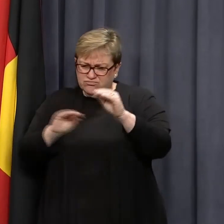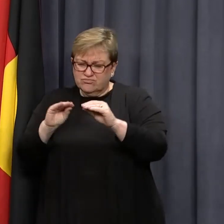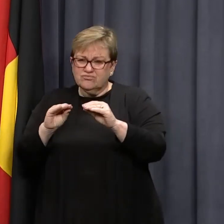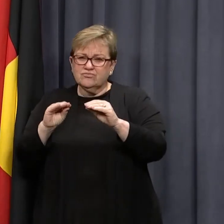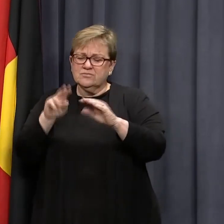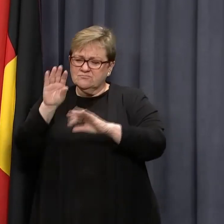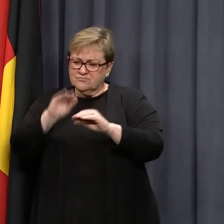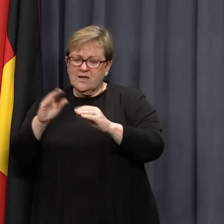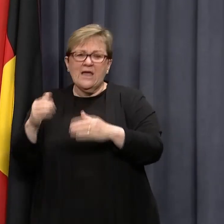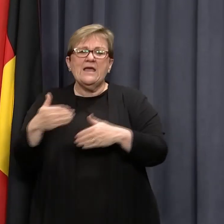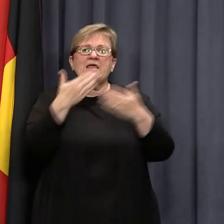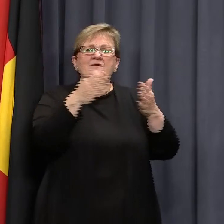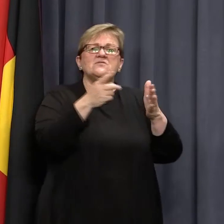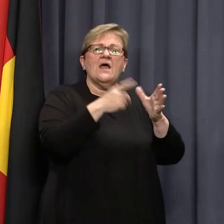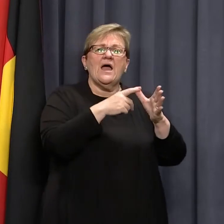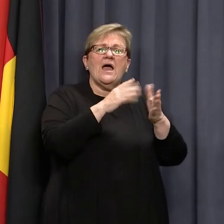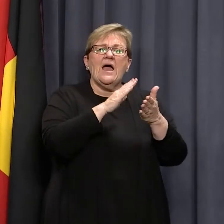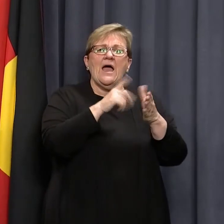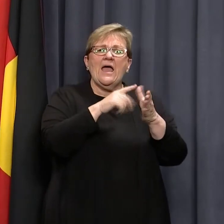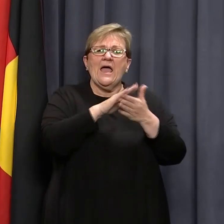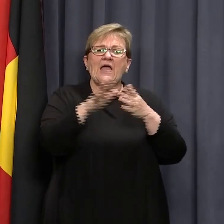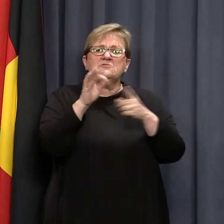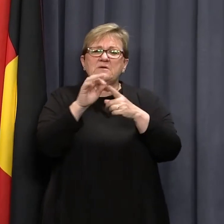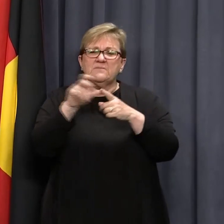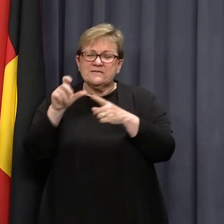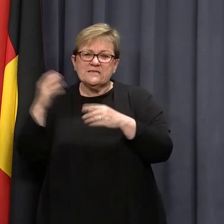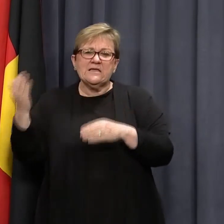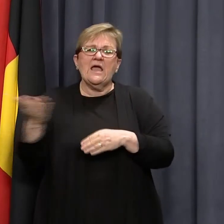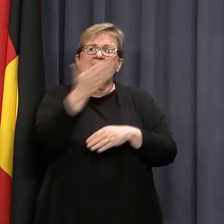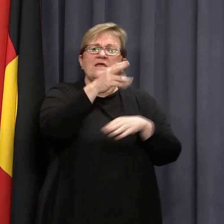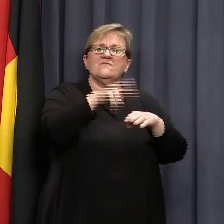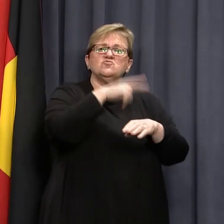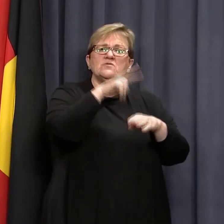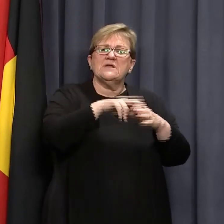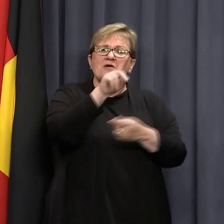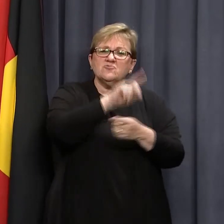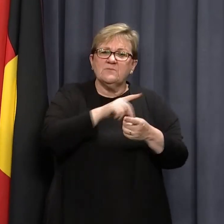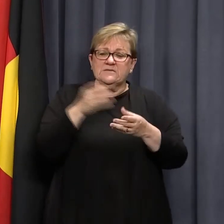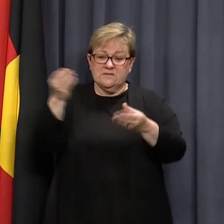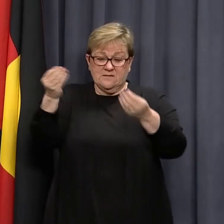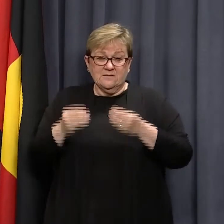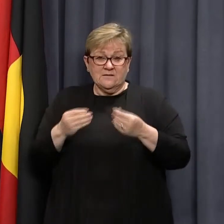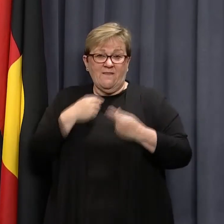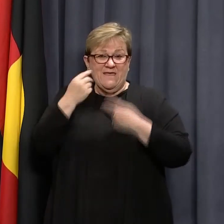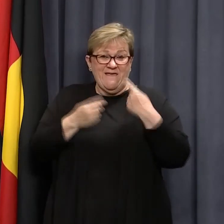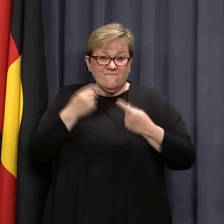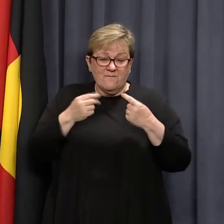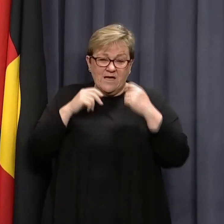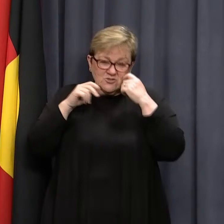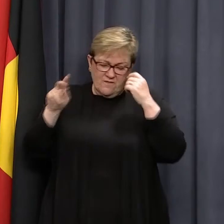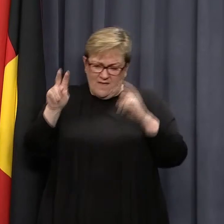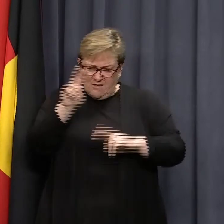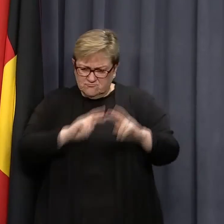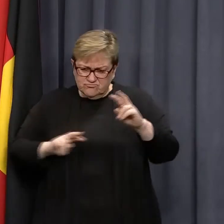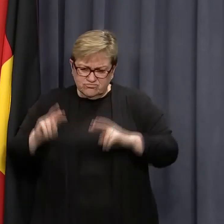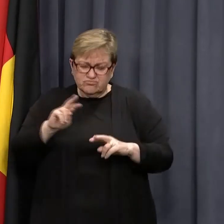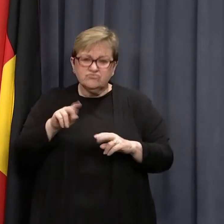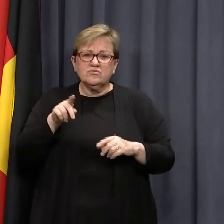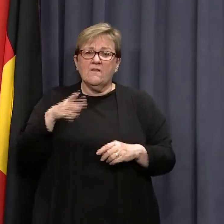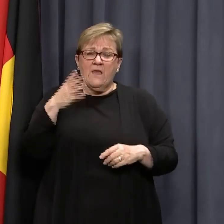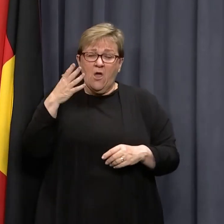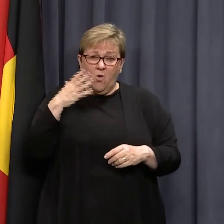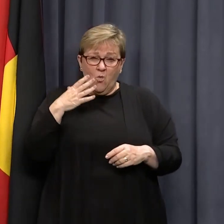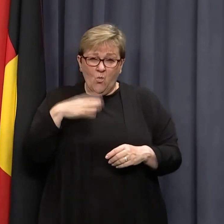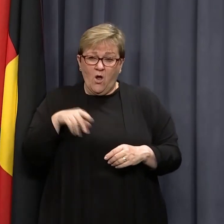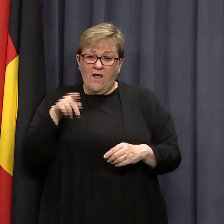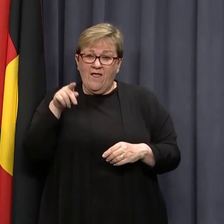to the AHPPC and then eventually to the National Cabinet, and then it's up to their National Cabinet as to whether they would like